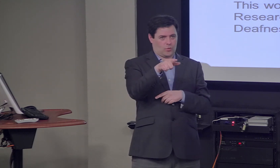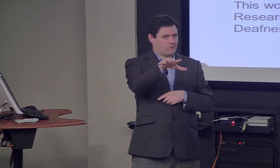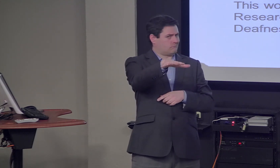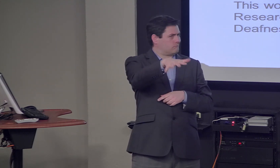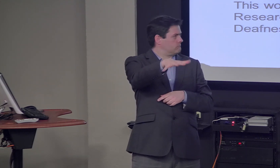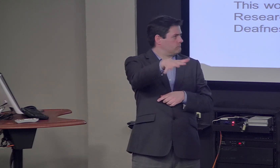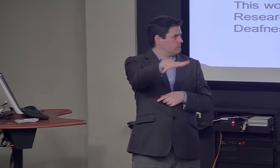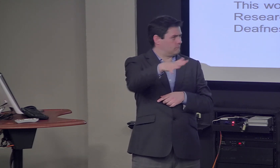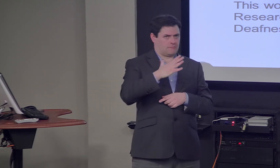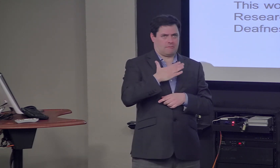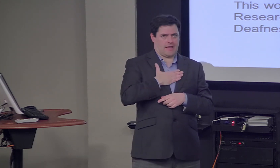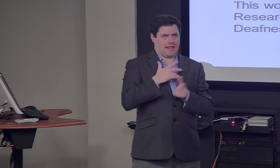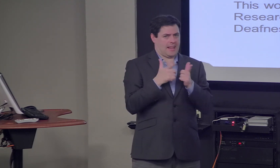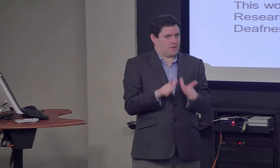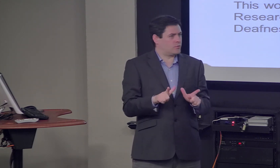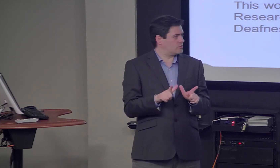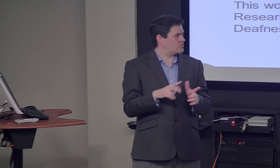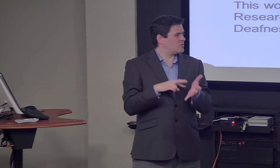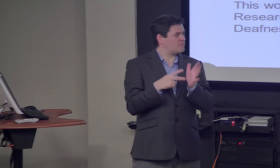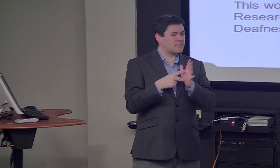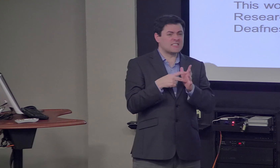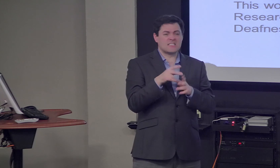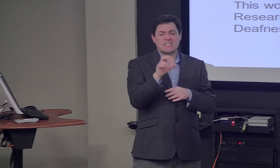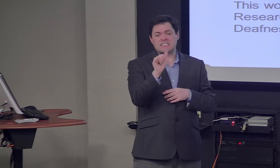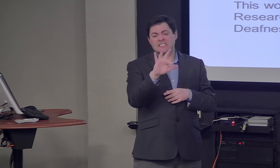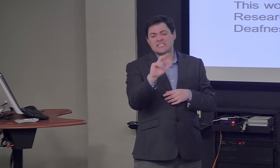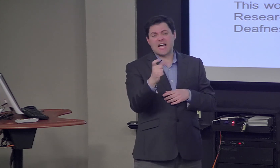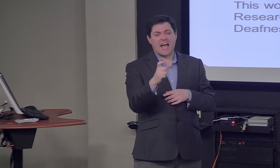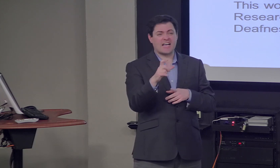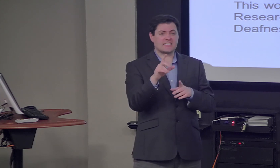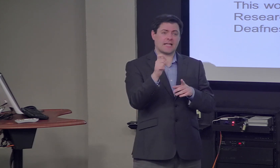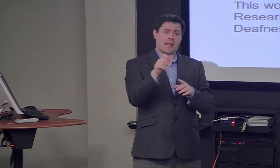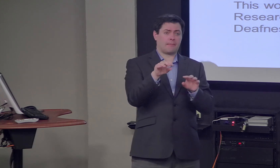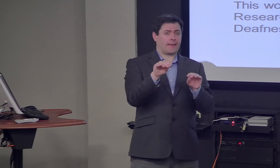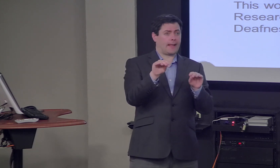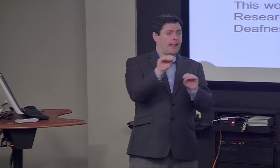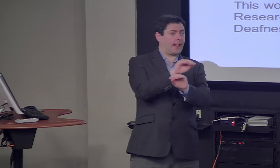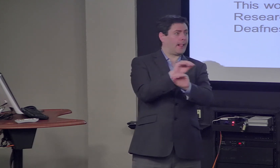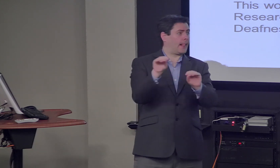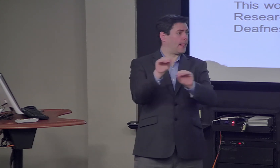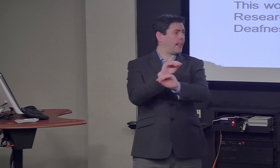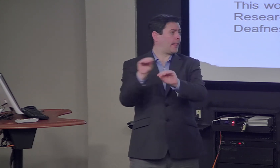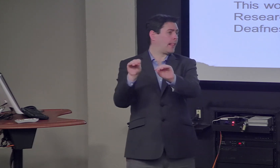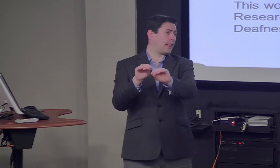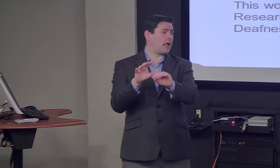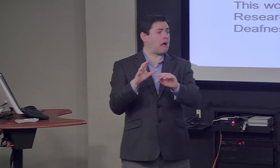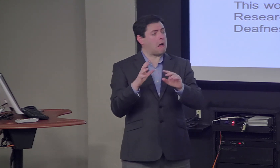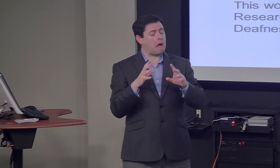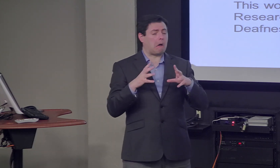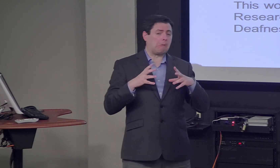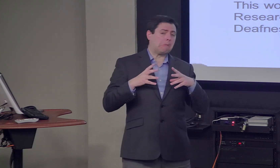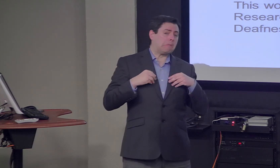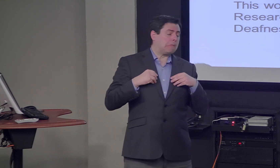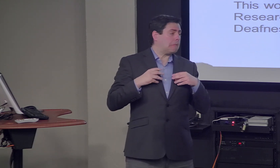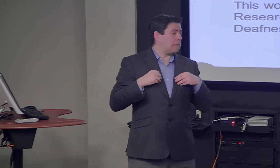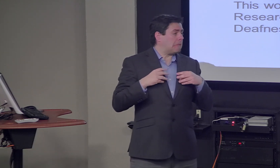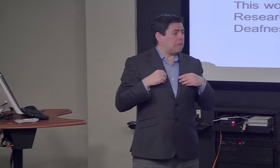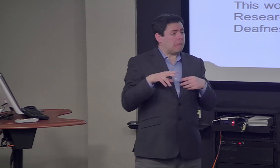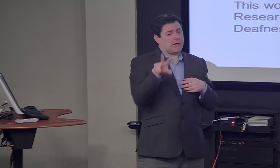So let's say, for example, if you're used to conversing with someone who's more able to understand language when